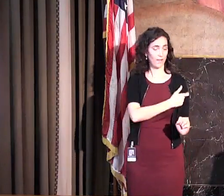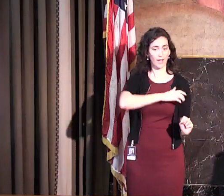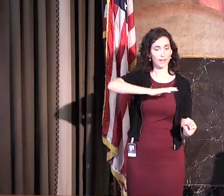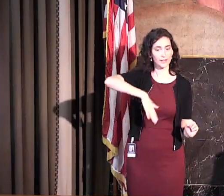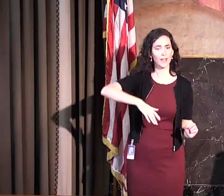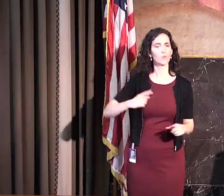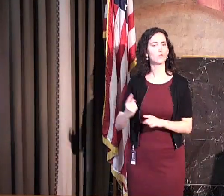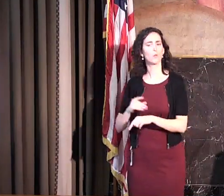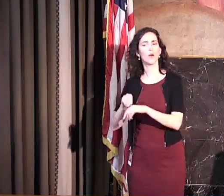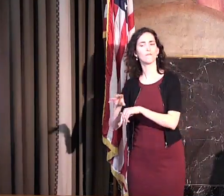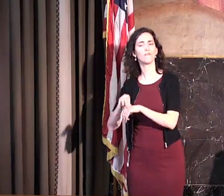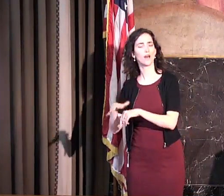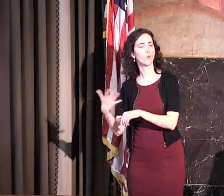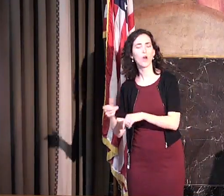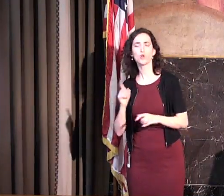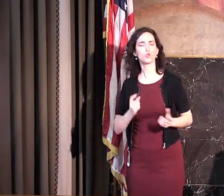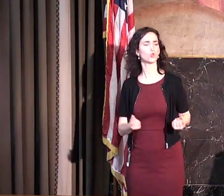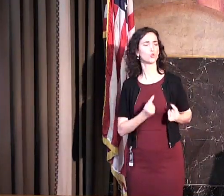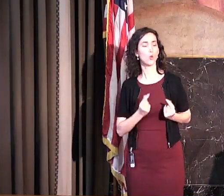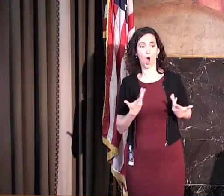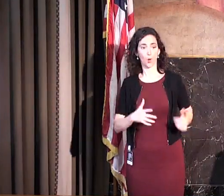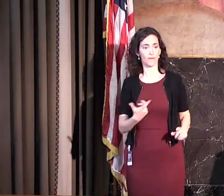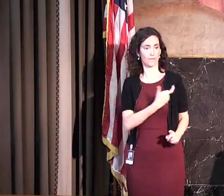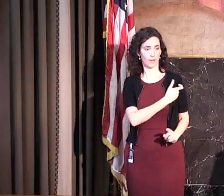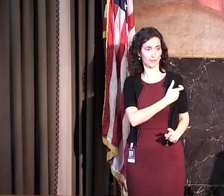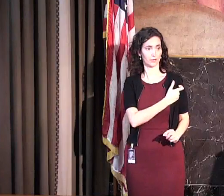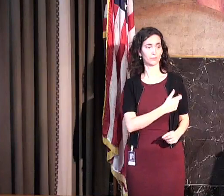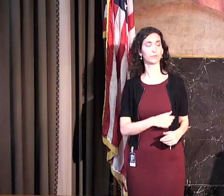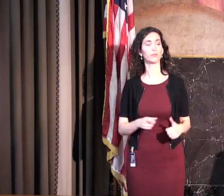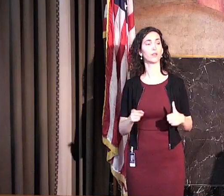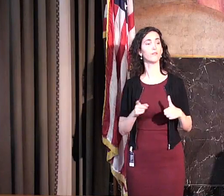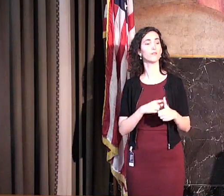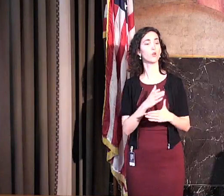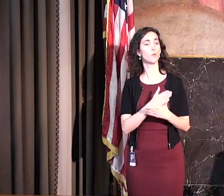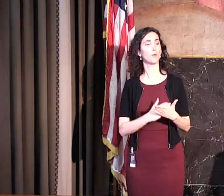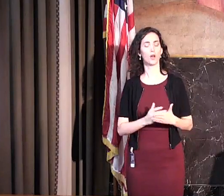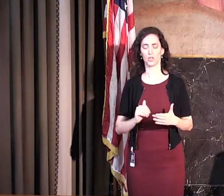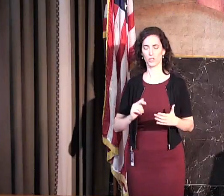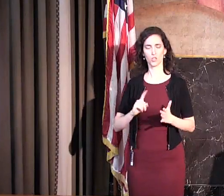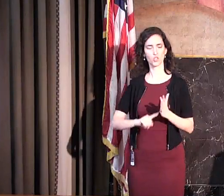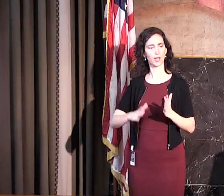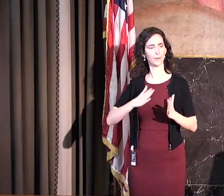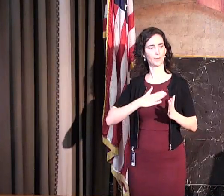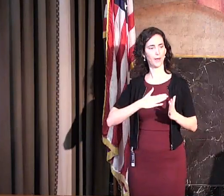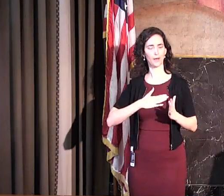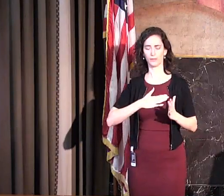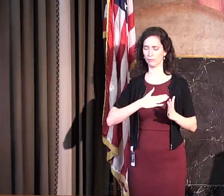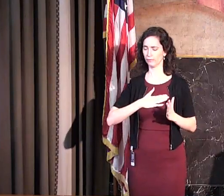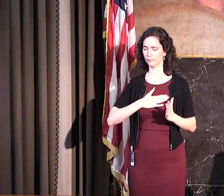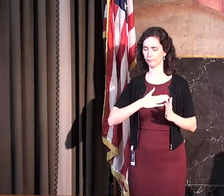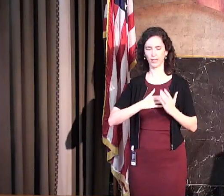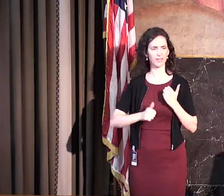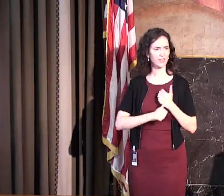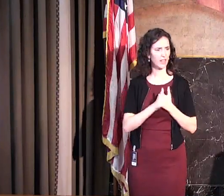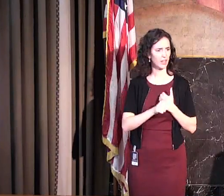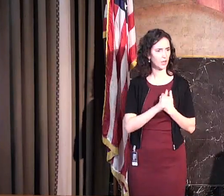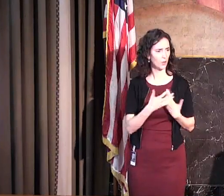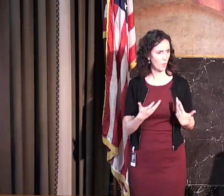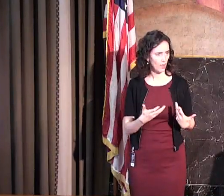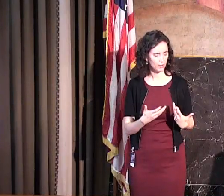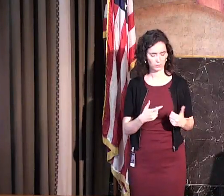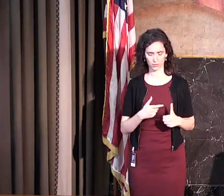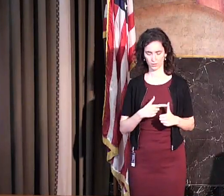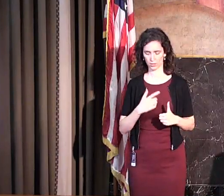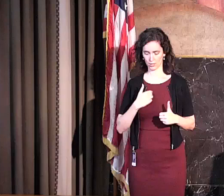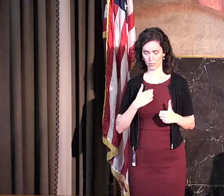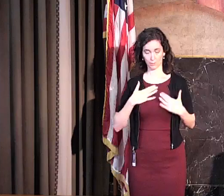wondering what should they do now? And you know, I think the first step is to do a risk assessment. You know, ask yourself, am I